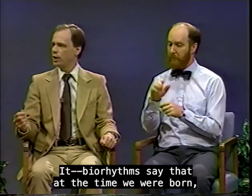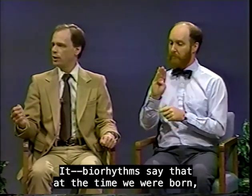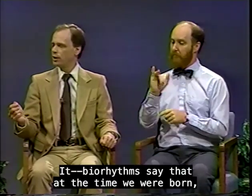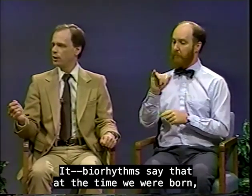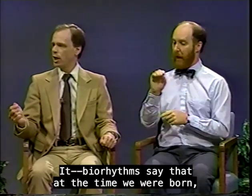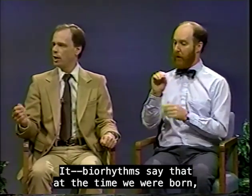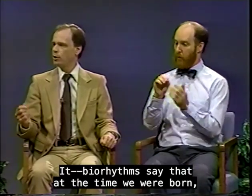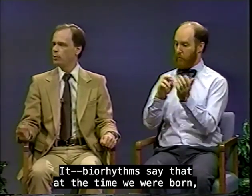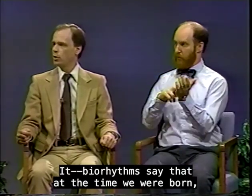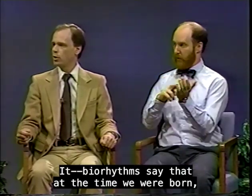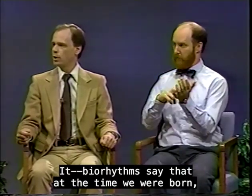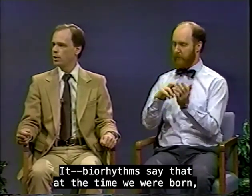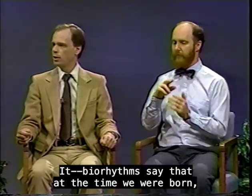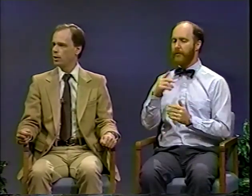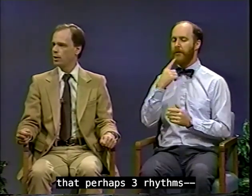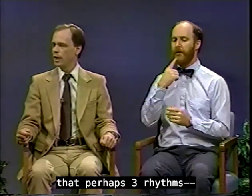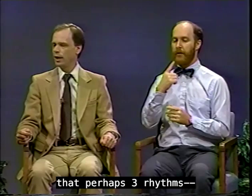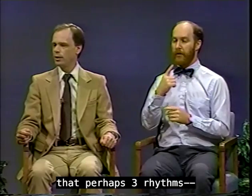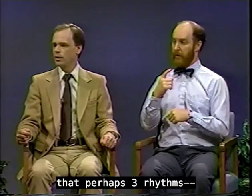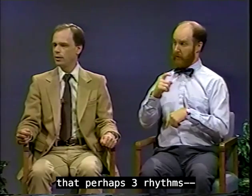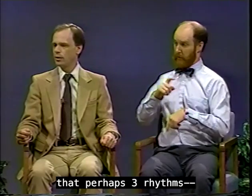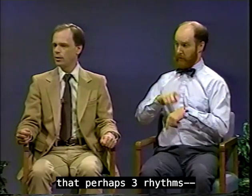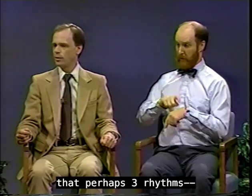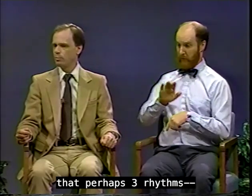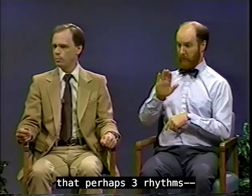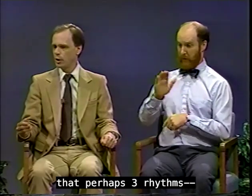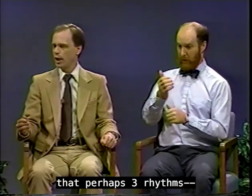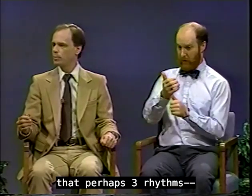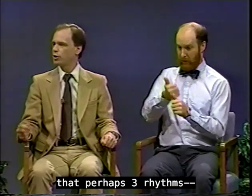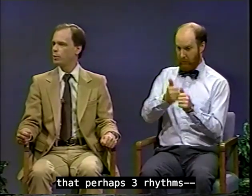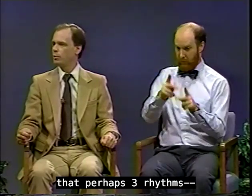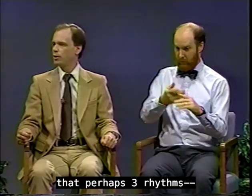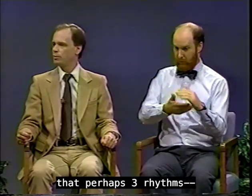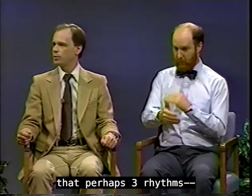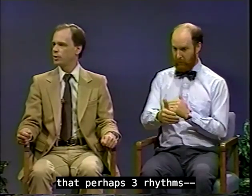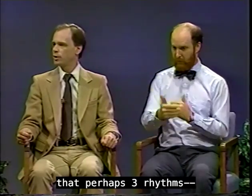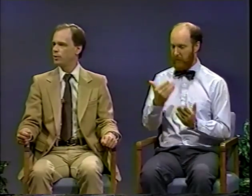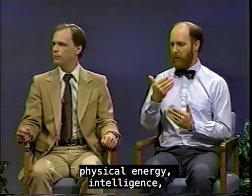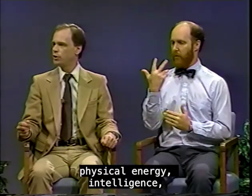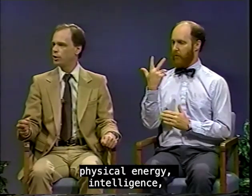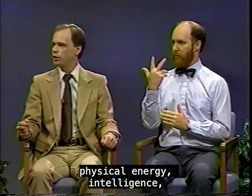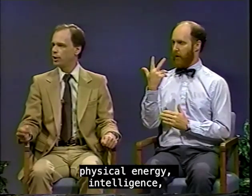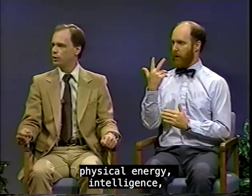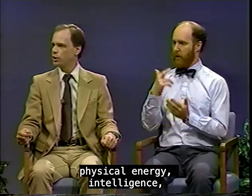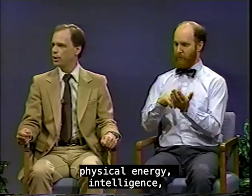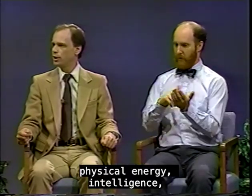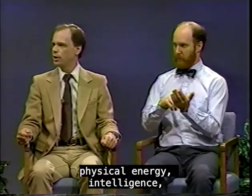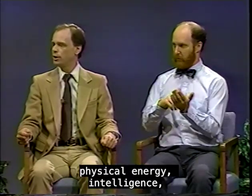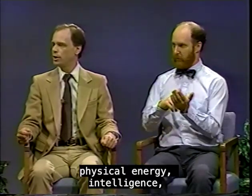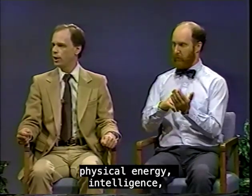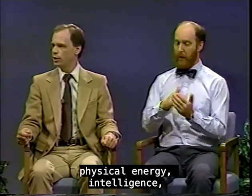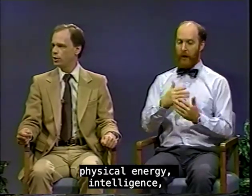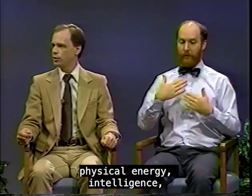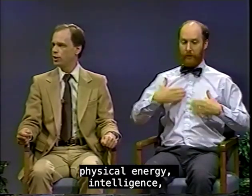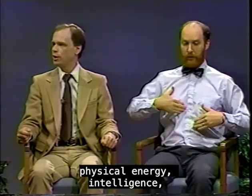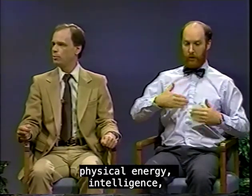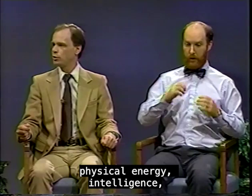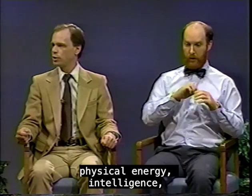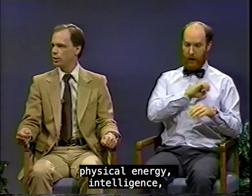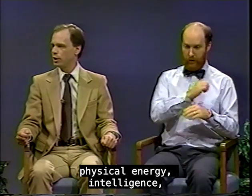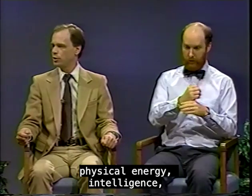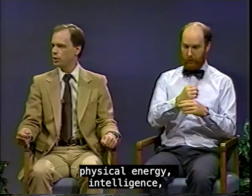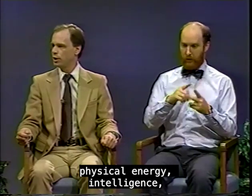Biorhythms say that at the time we are born, that perhaps 3 rhythms, physical energy, intelligence,